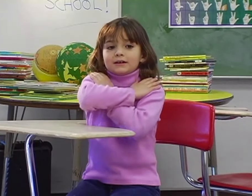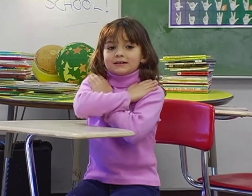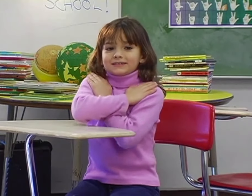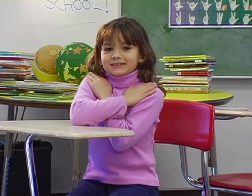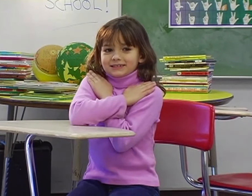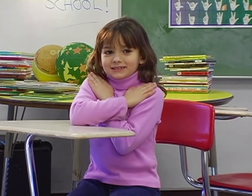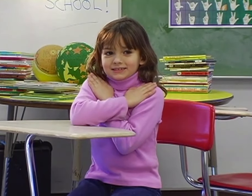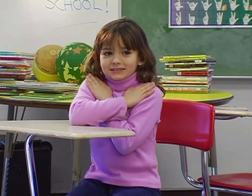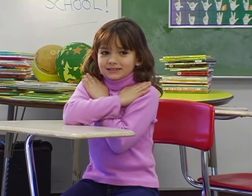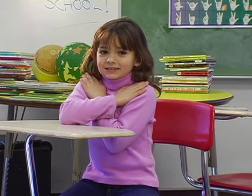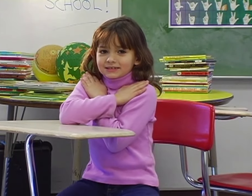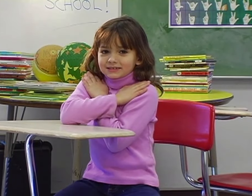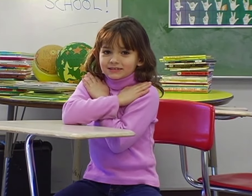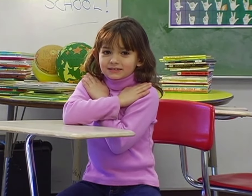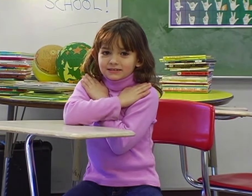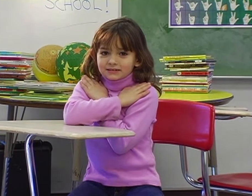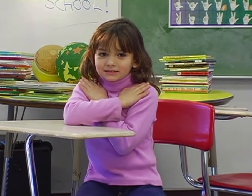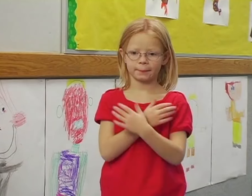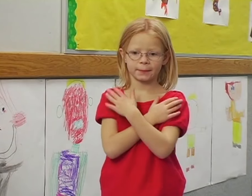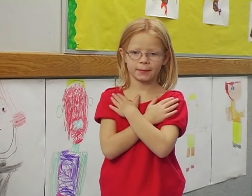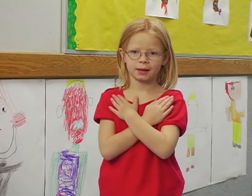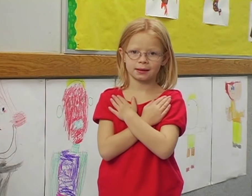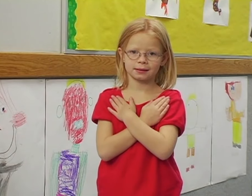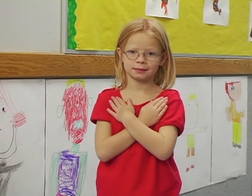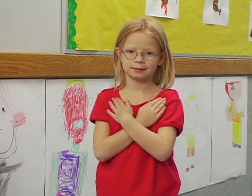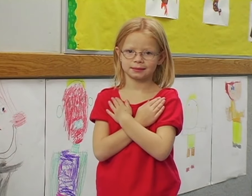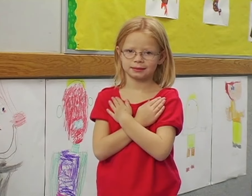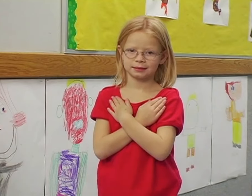Cross your arms and take a rest.